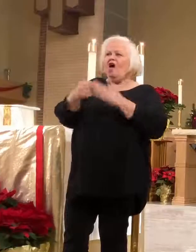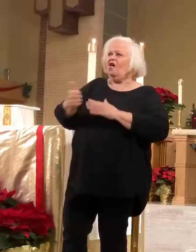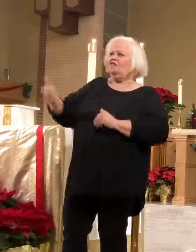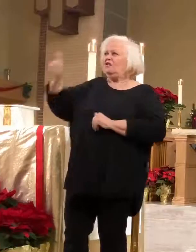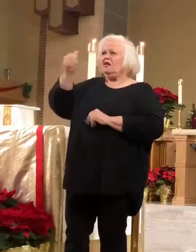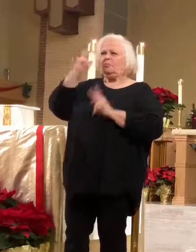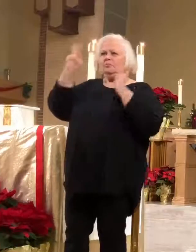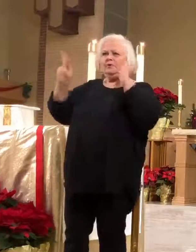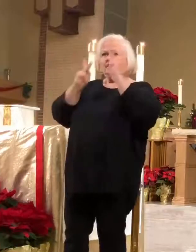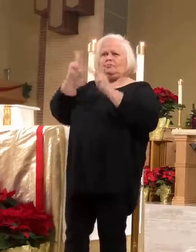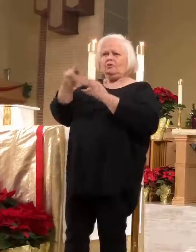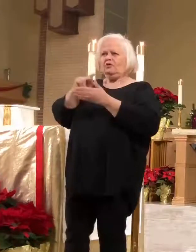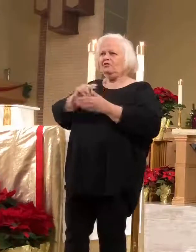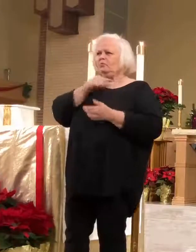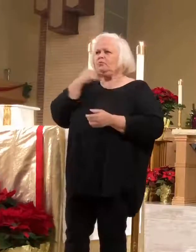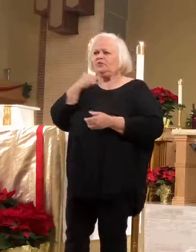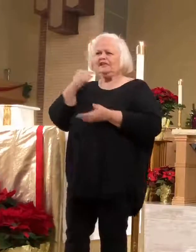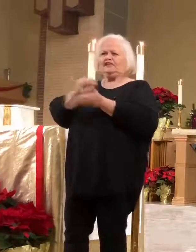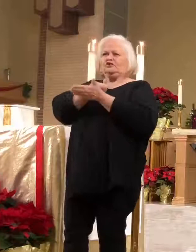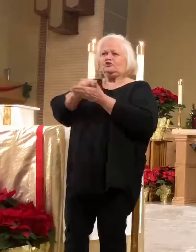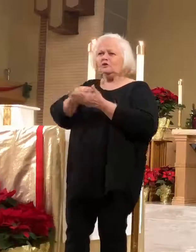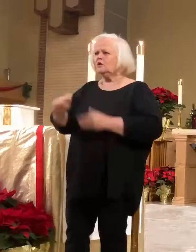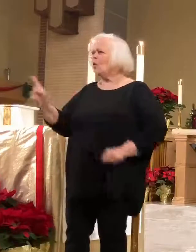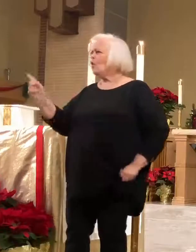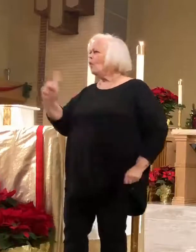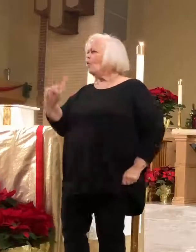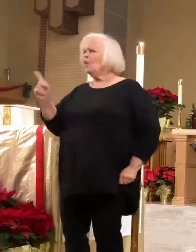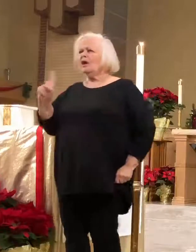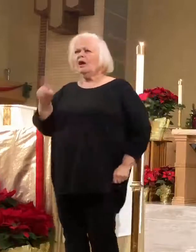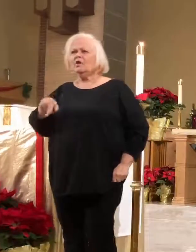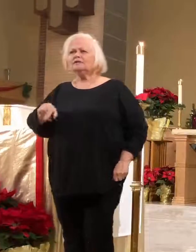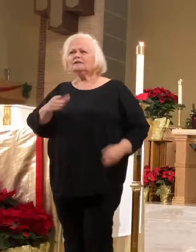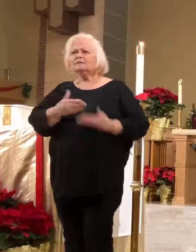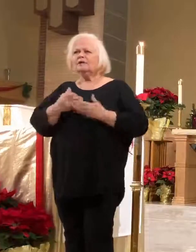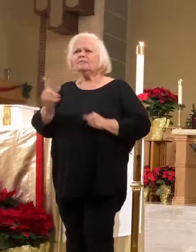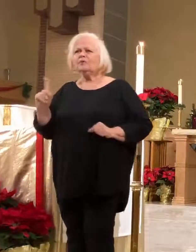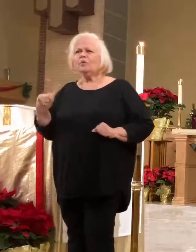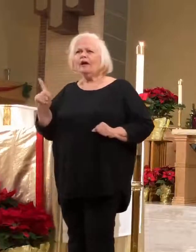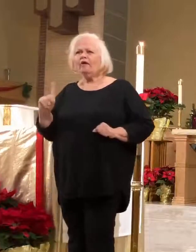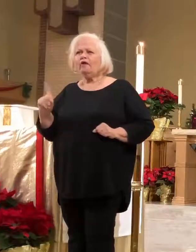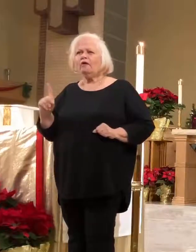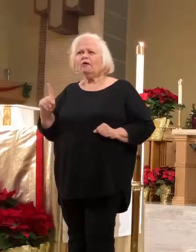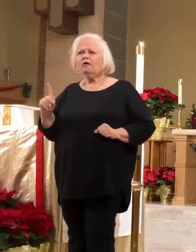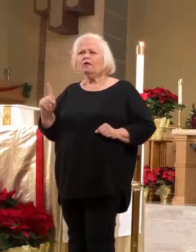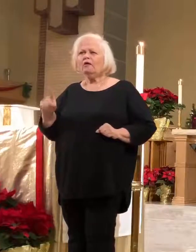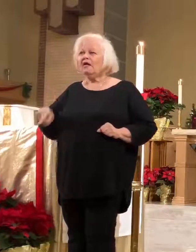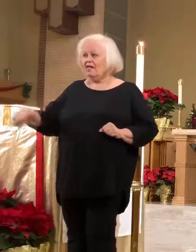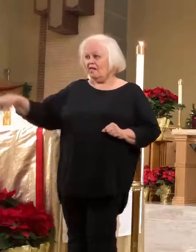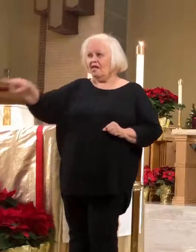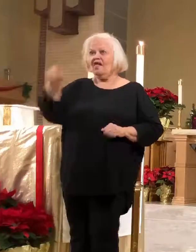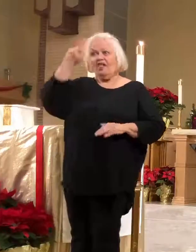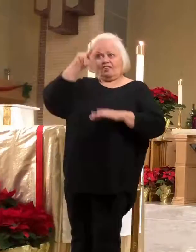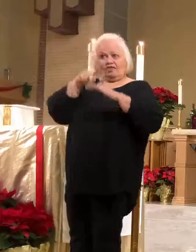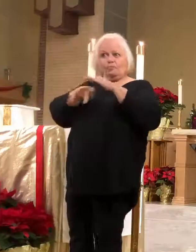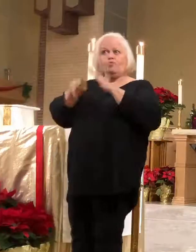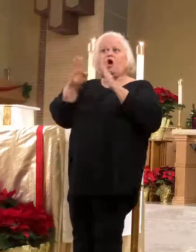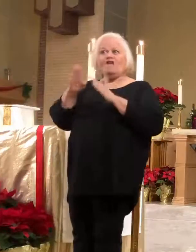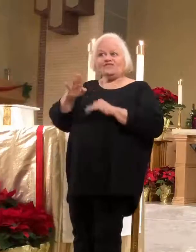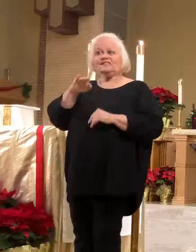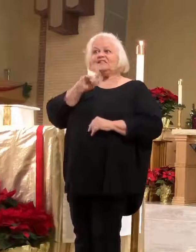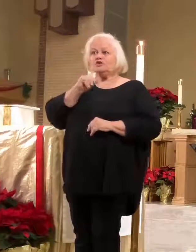he inquired, "Where is this baby?" And of course, the prophecy is in fact